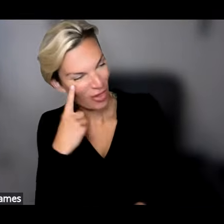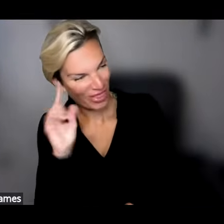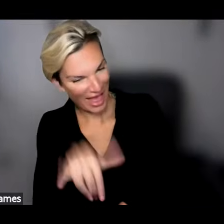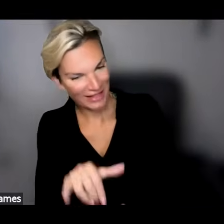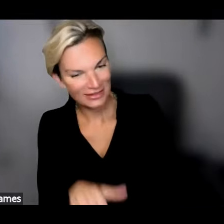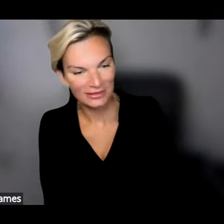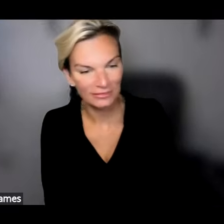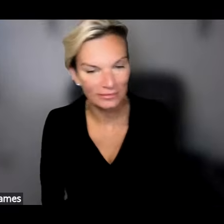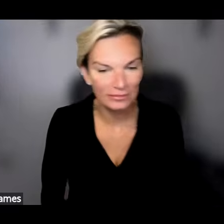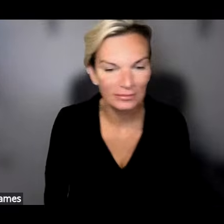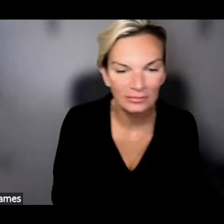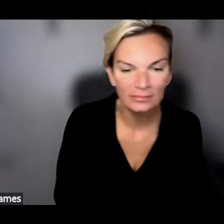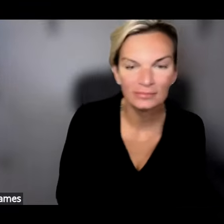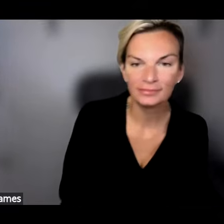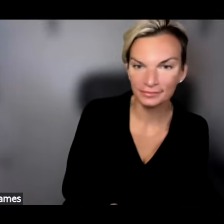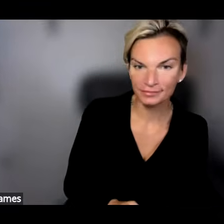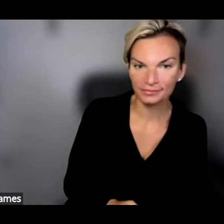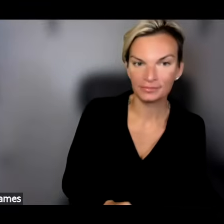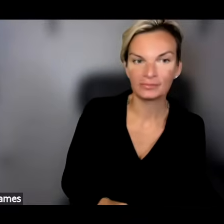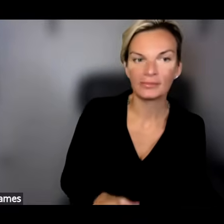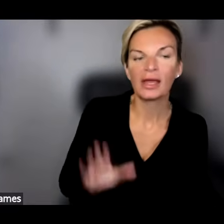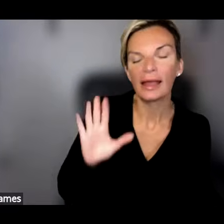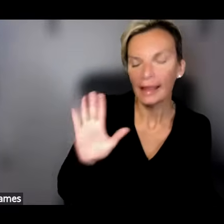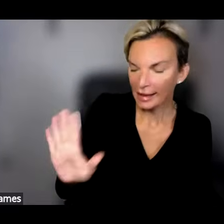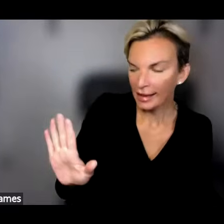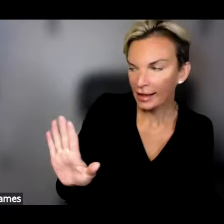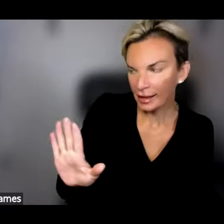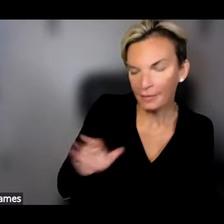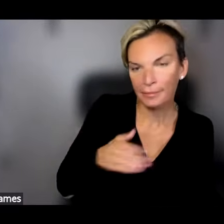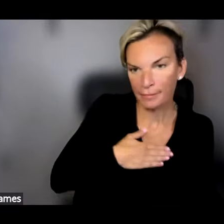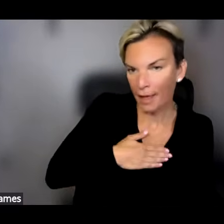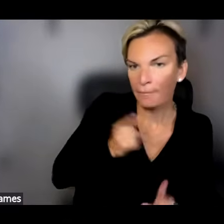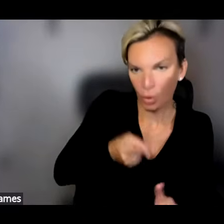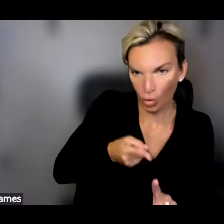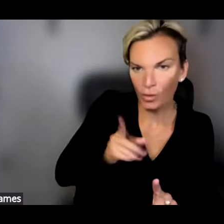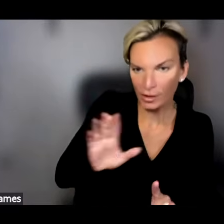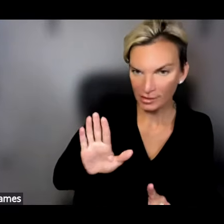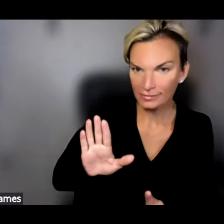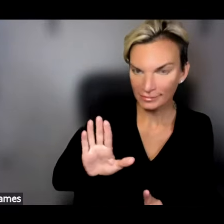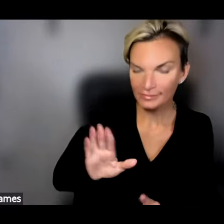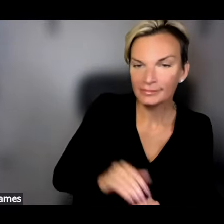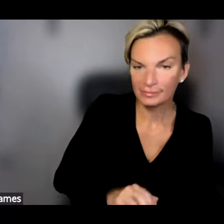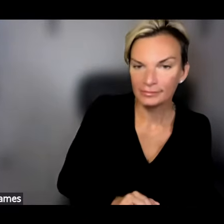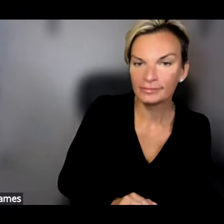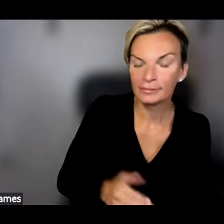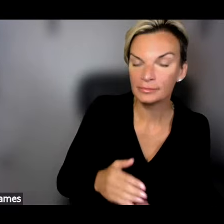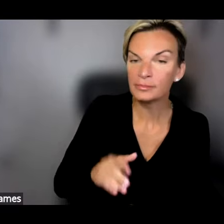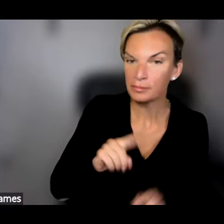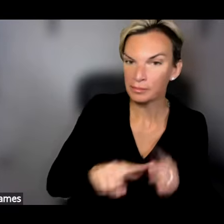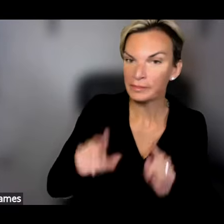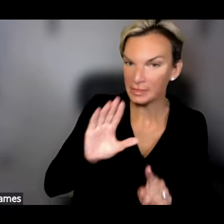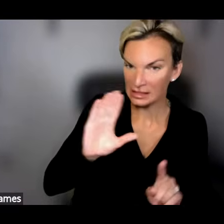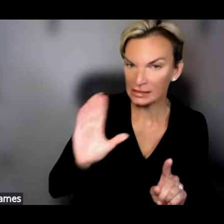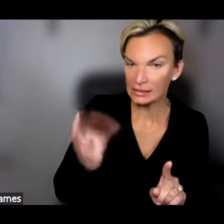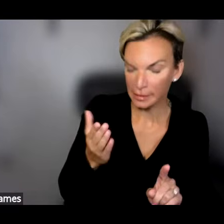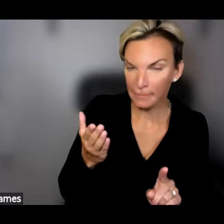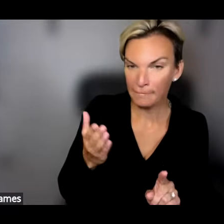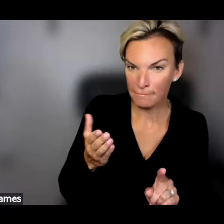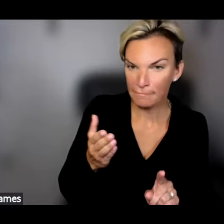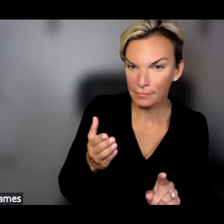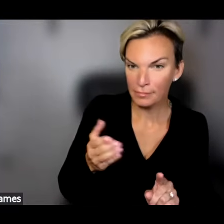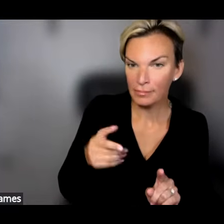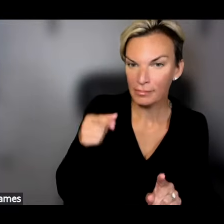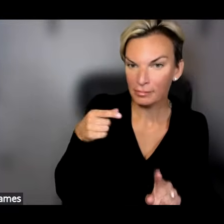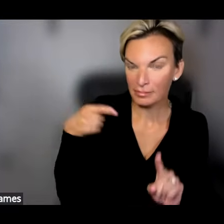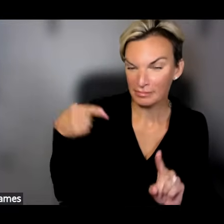The point being is that it just seems like that if because of that, this is a whole lot